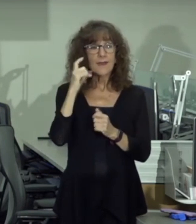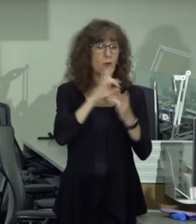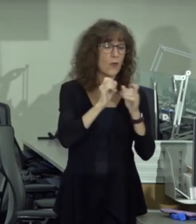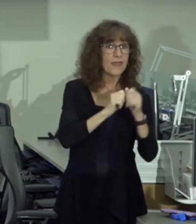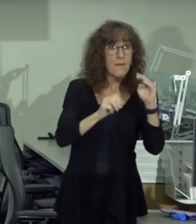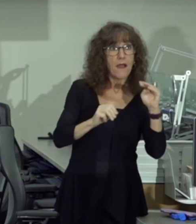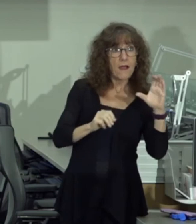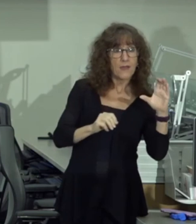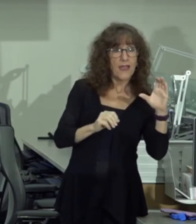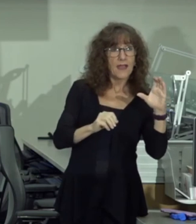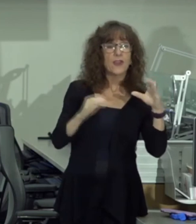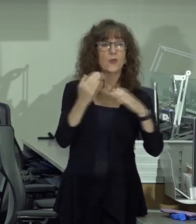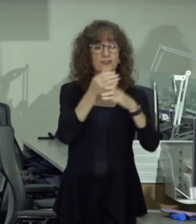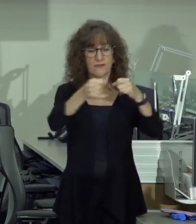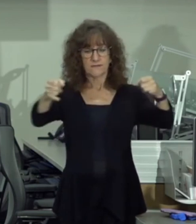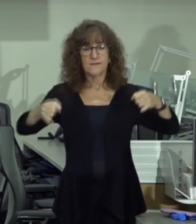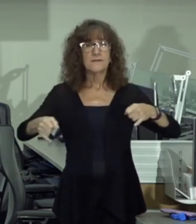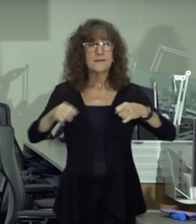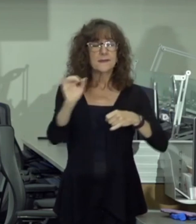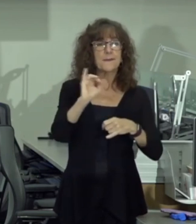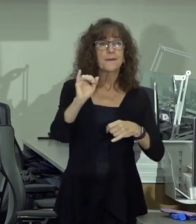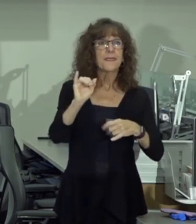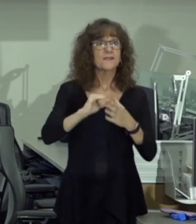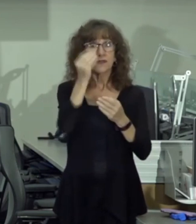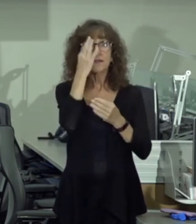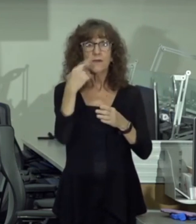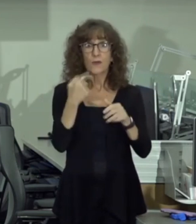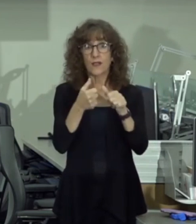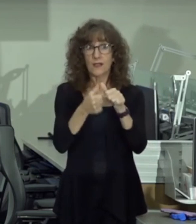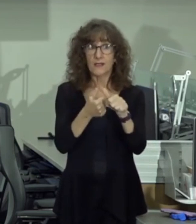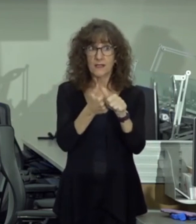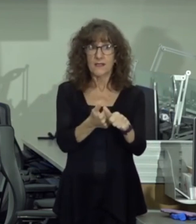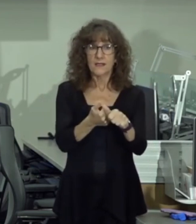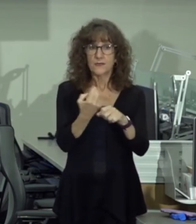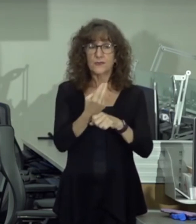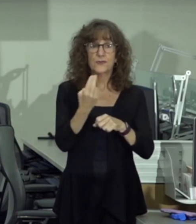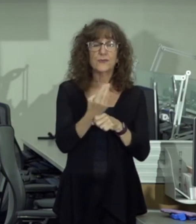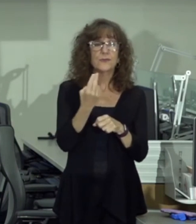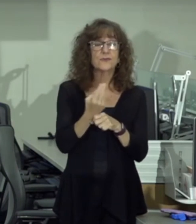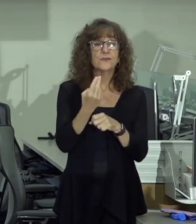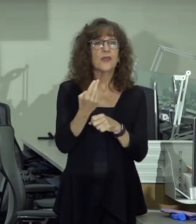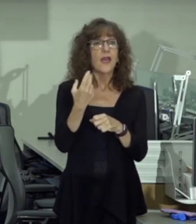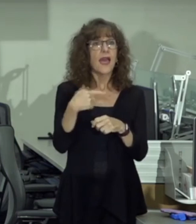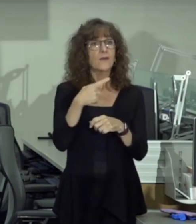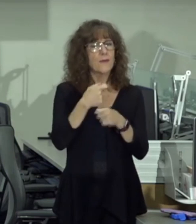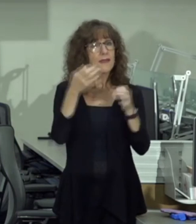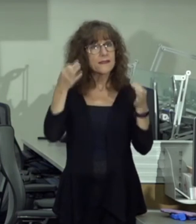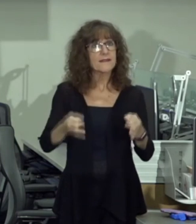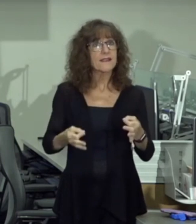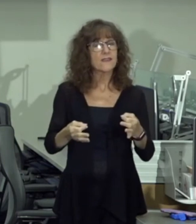Montgomery County. We share some of those borders. And so that's the information that we'll continue to monitor. And we'll make decisions based, again,